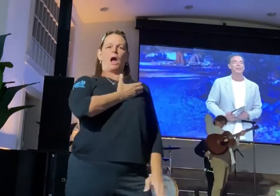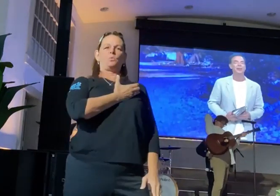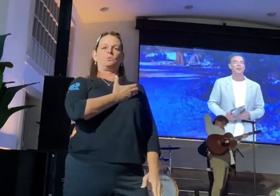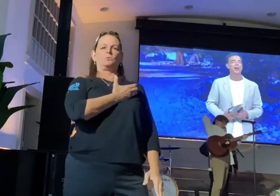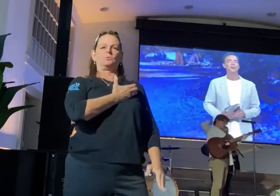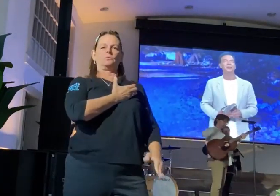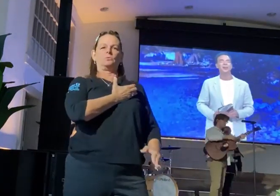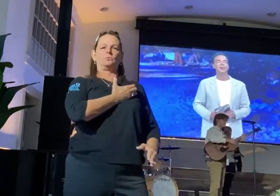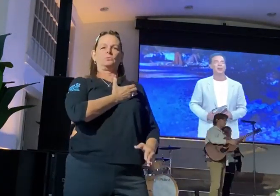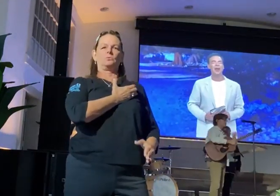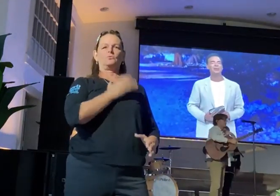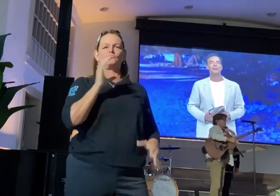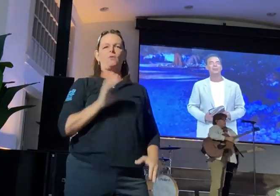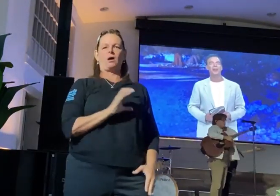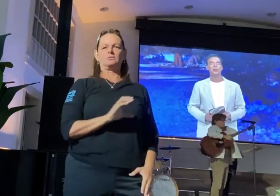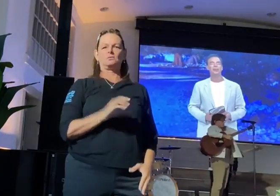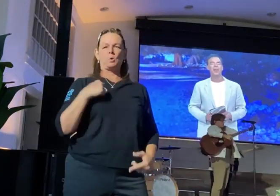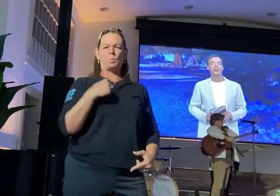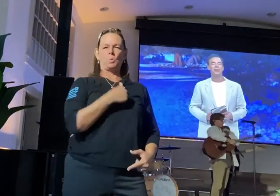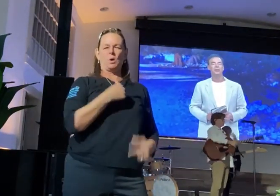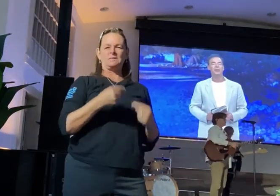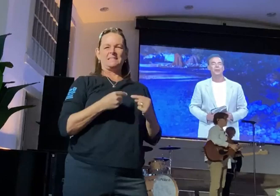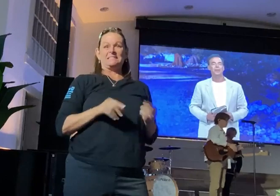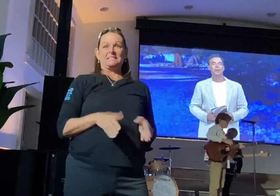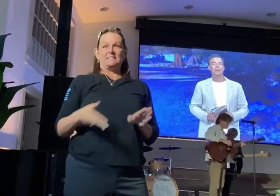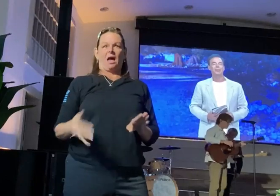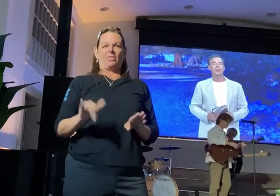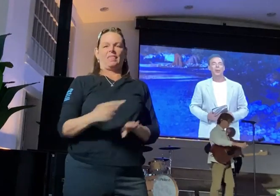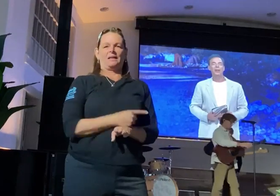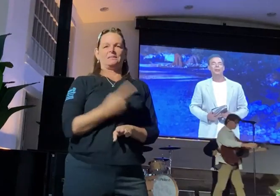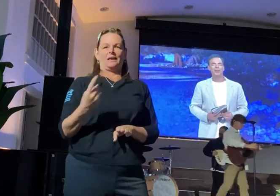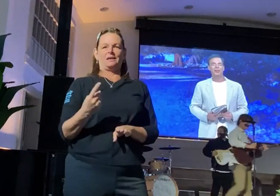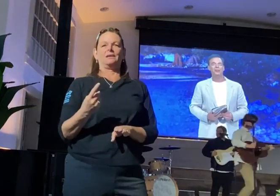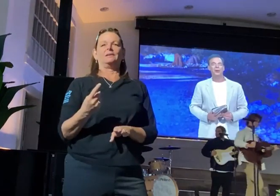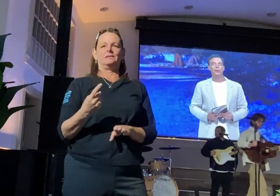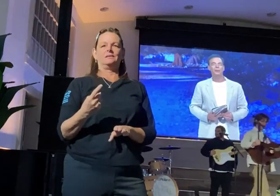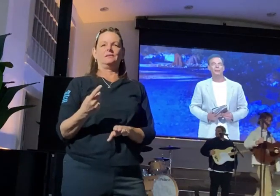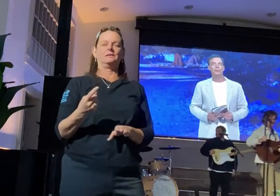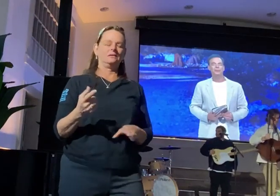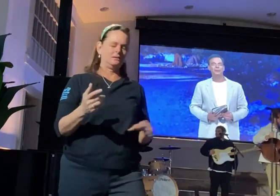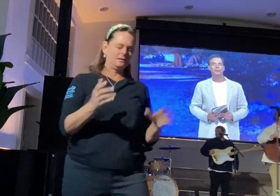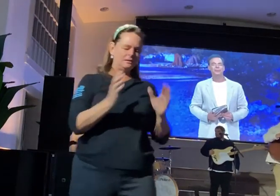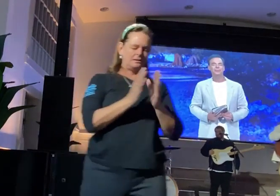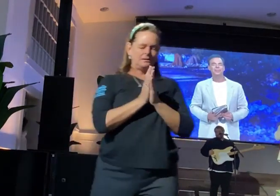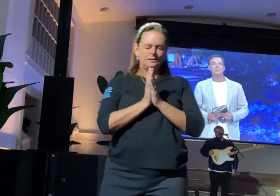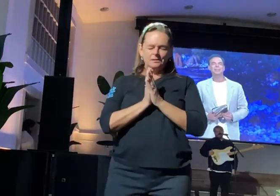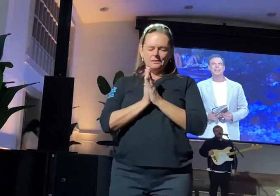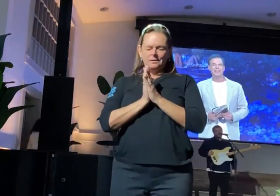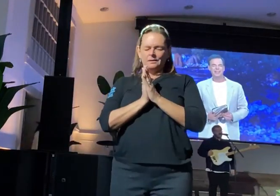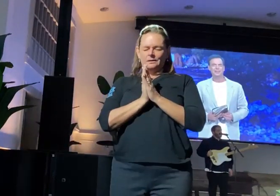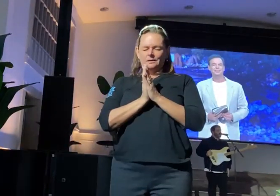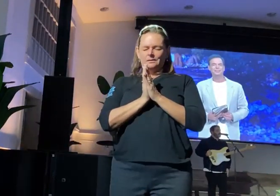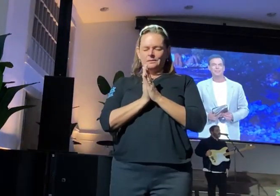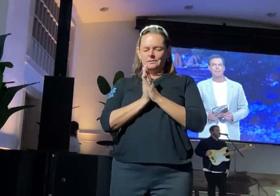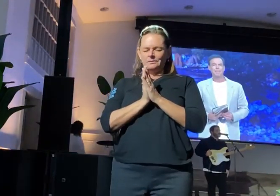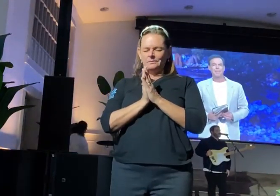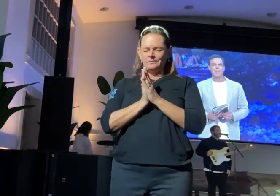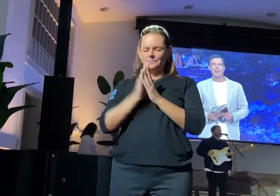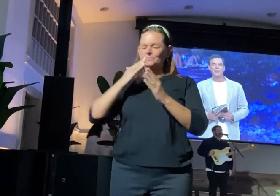reminded of your amazing grace and love in our lives, and we thank you for the way you love us so